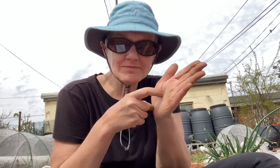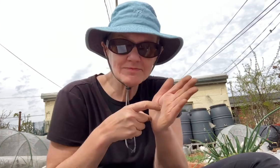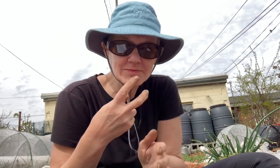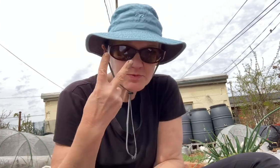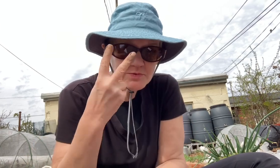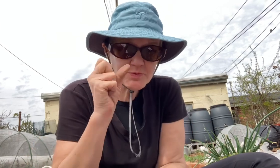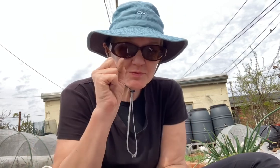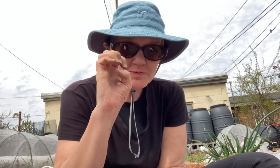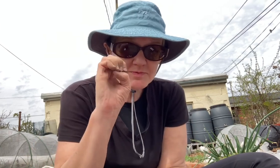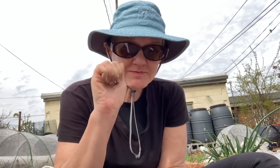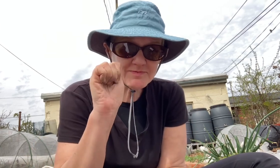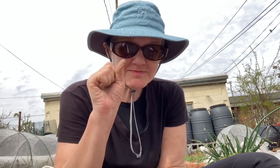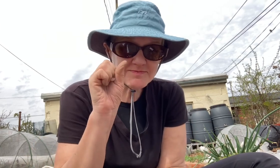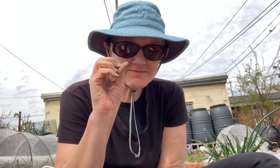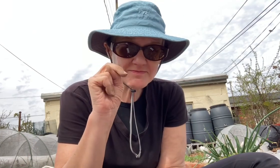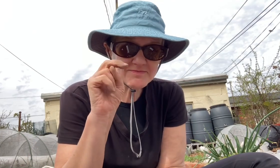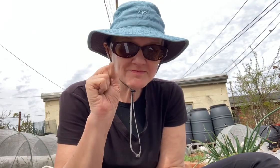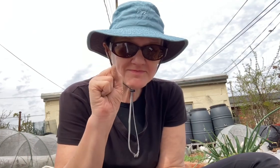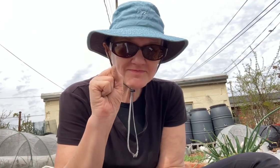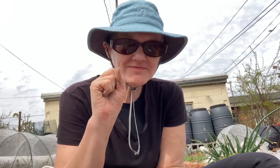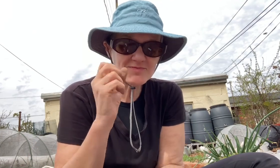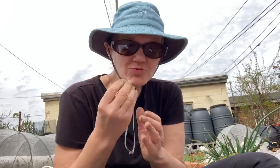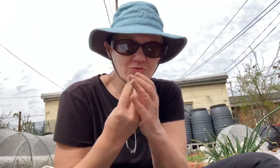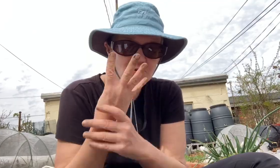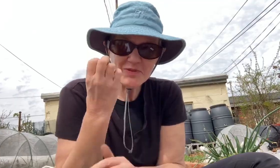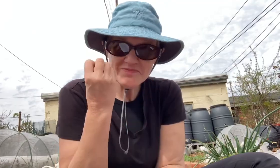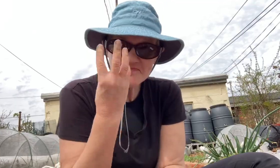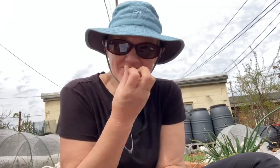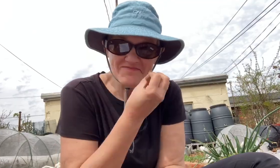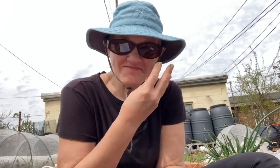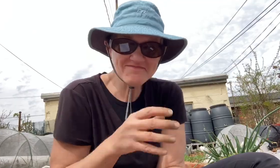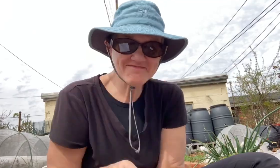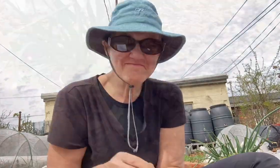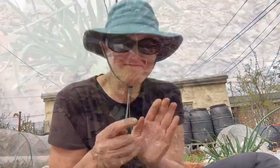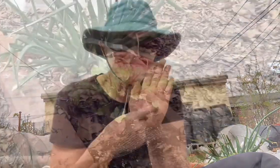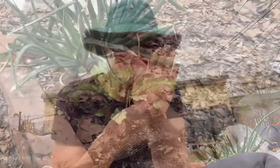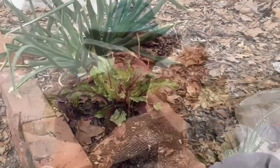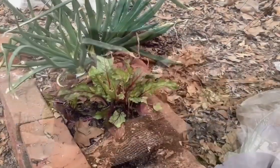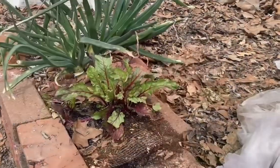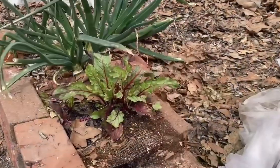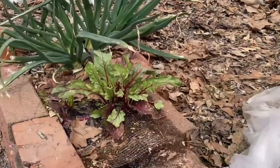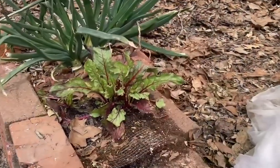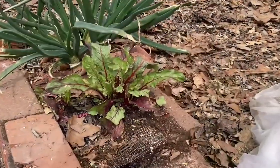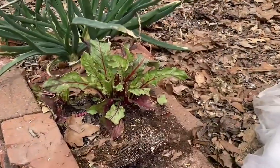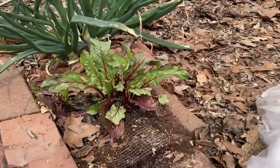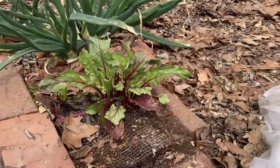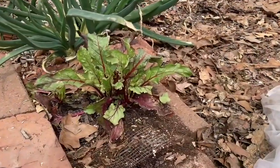time. Beets require 2 seasons to send up that flower.